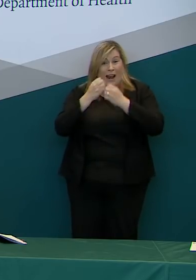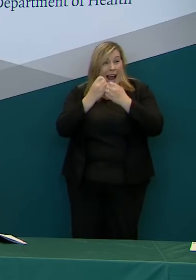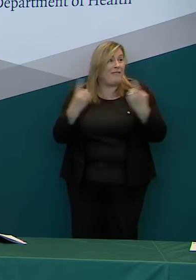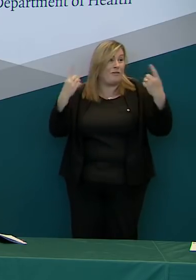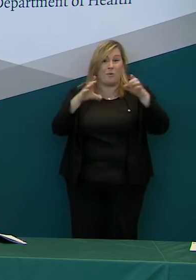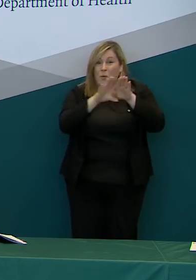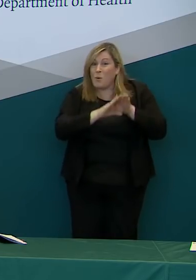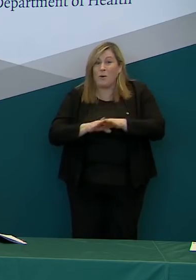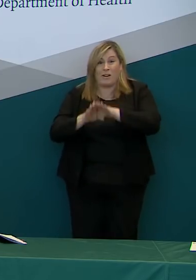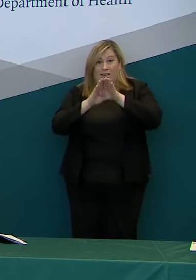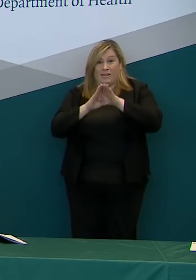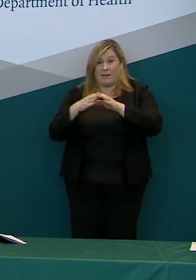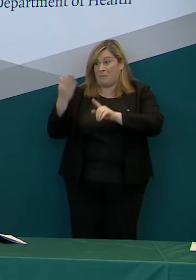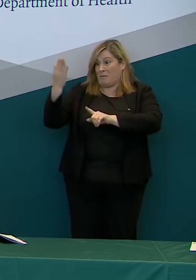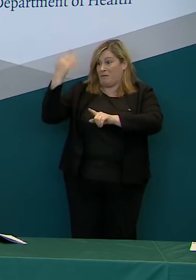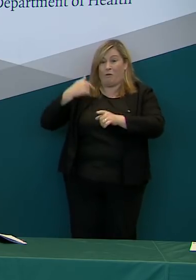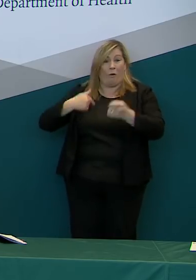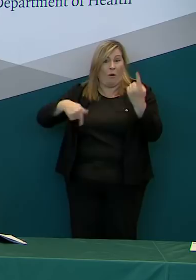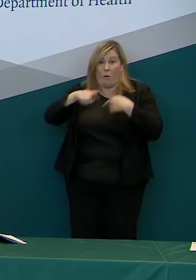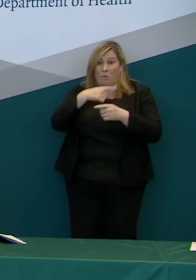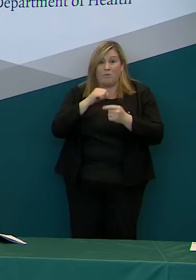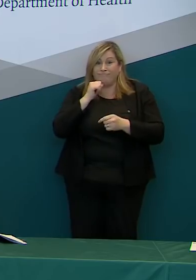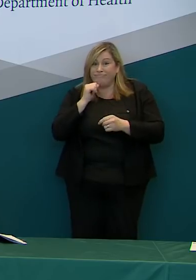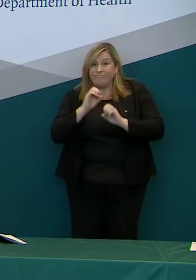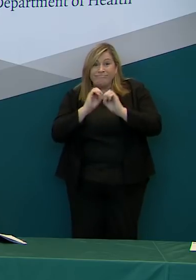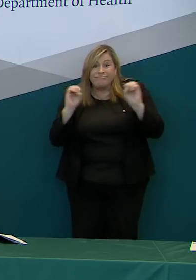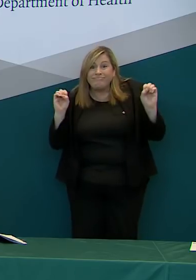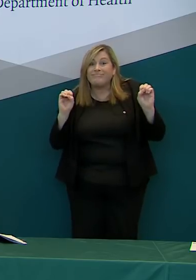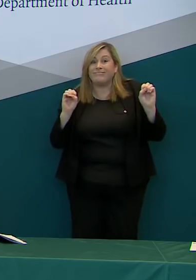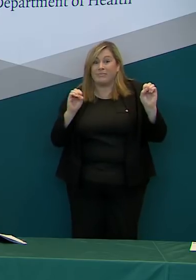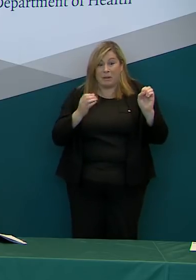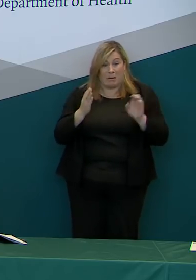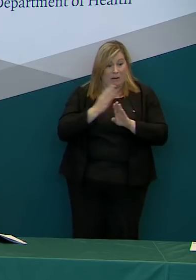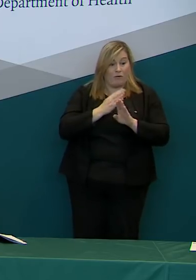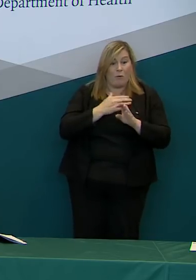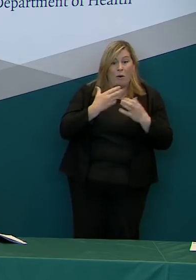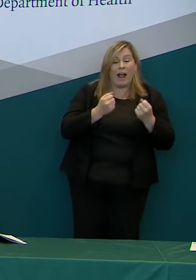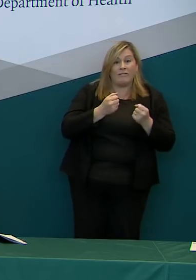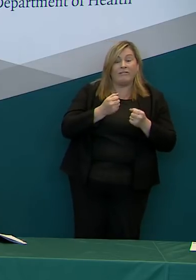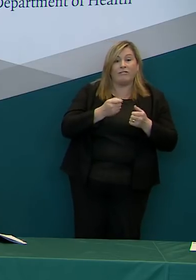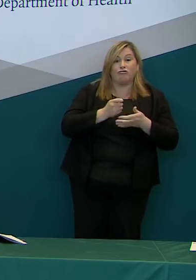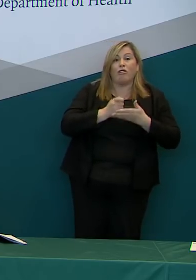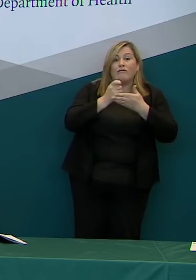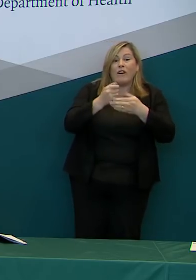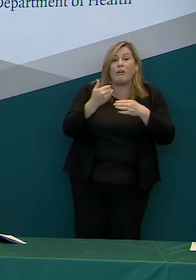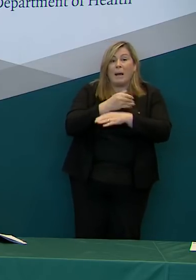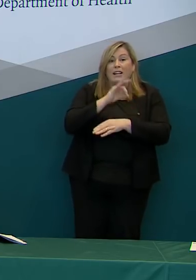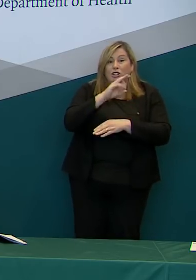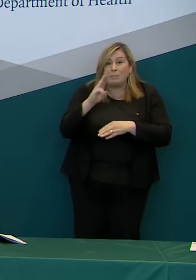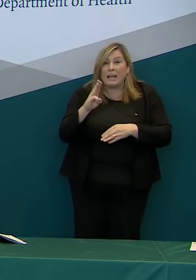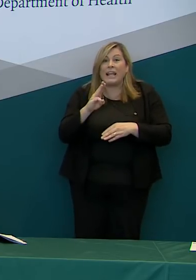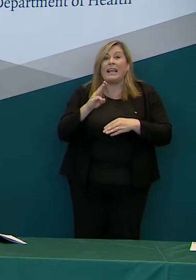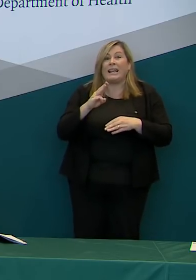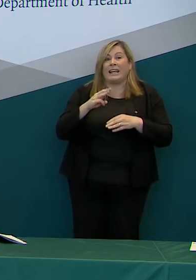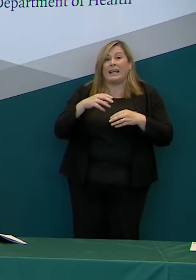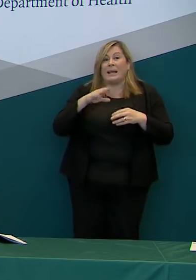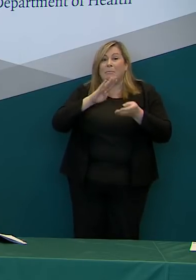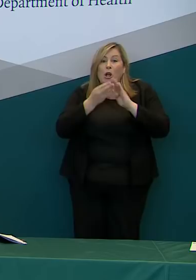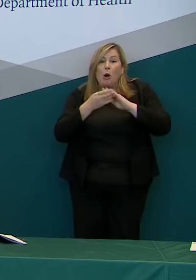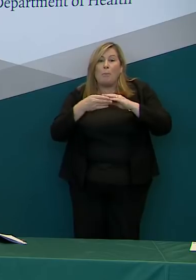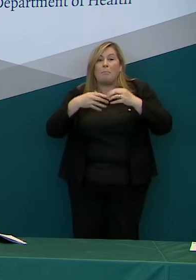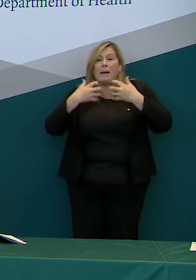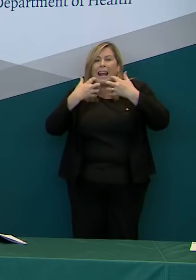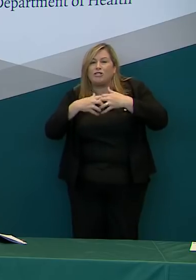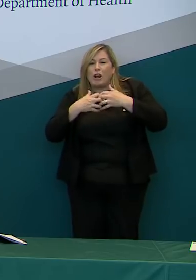traditionally we get referrals from GPs and from hospitals, and all of that is electronic. It's been set up over a number of years, but a lot of our hospitals,